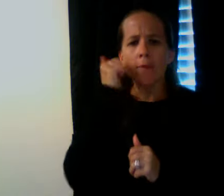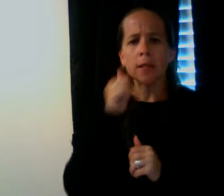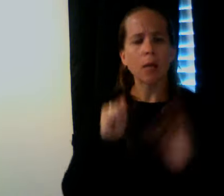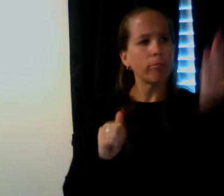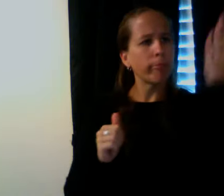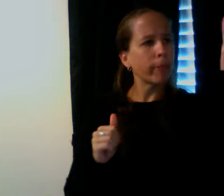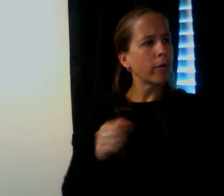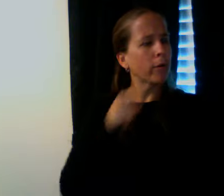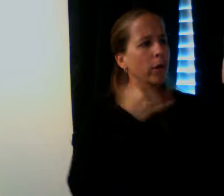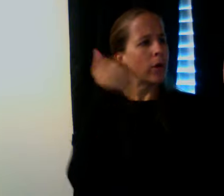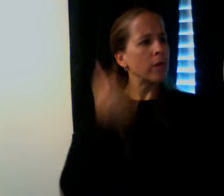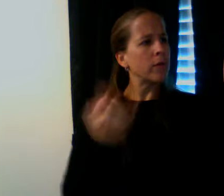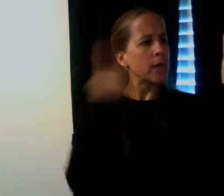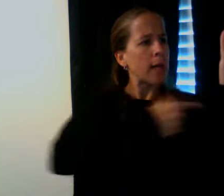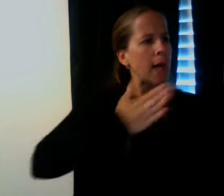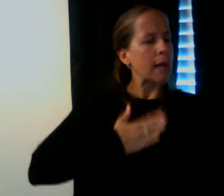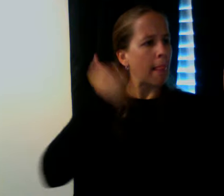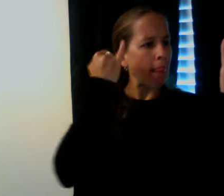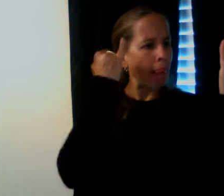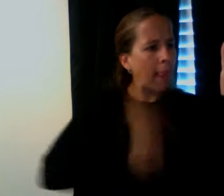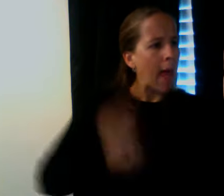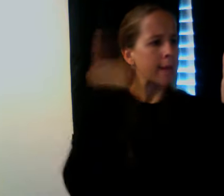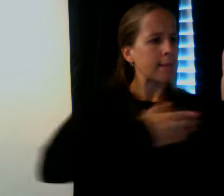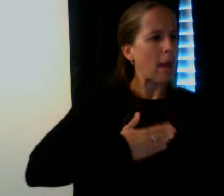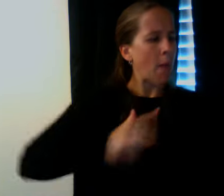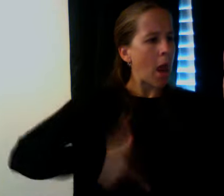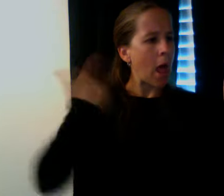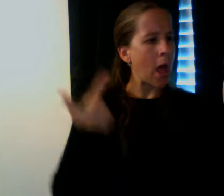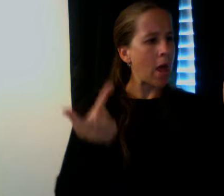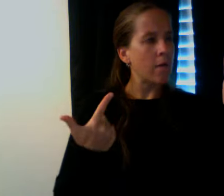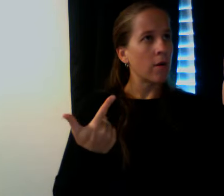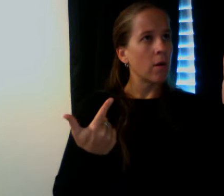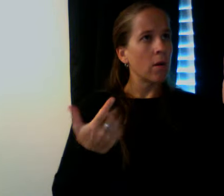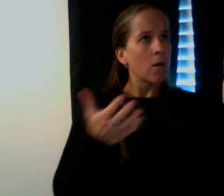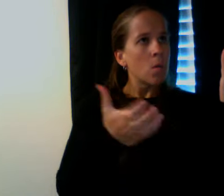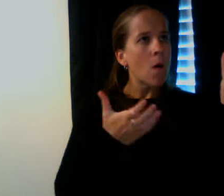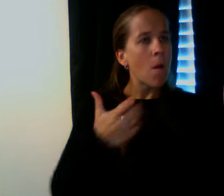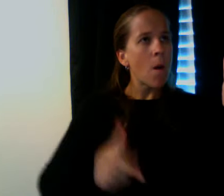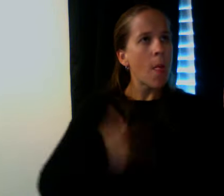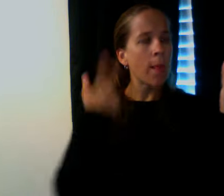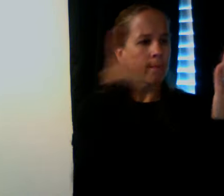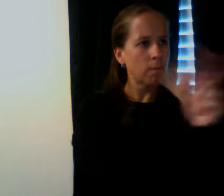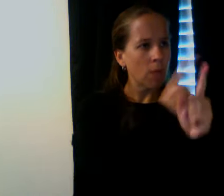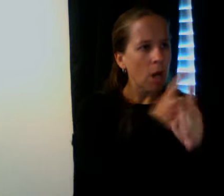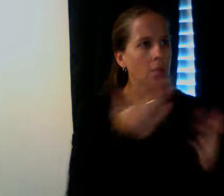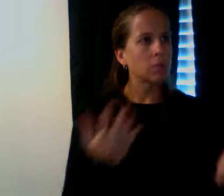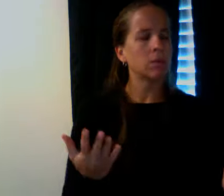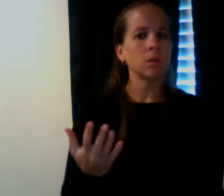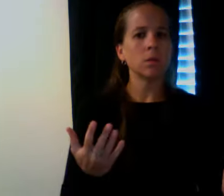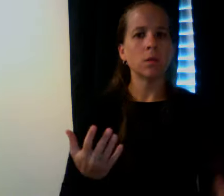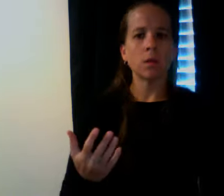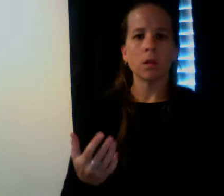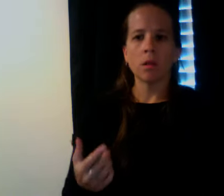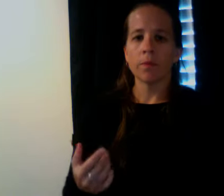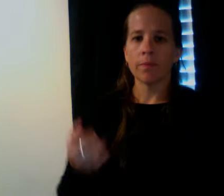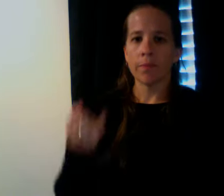today were the last day of my life, would I want to do what I am about to do today? And whenever the answer has been no for too many